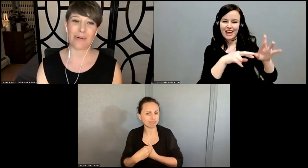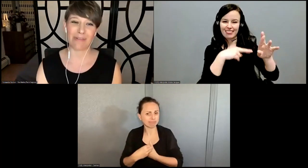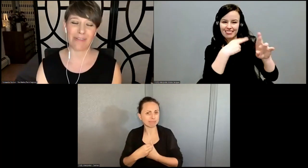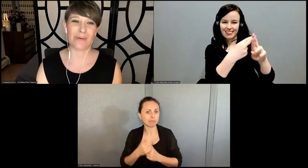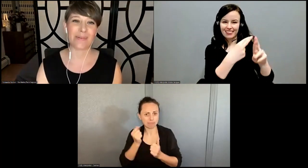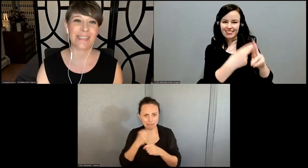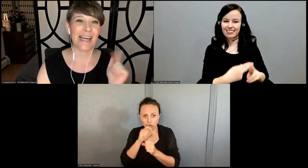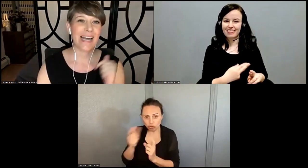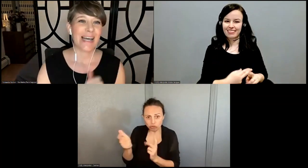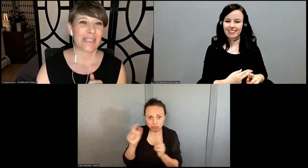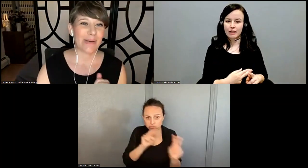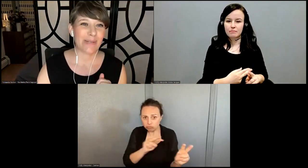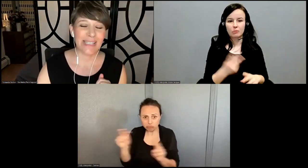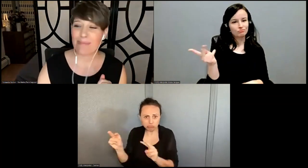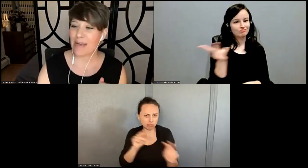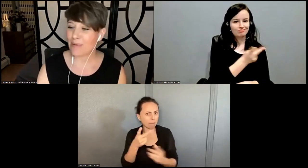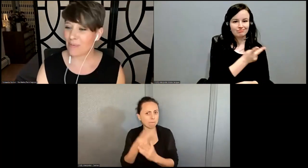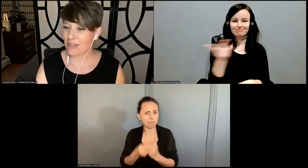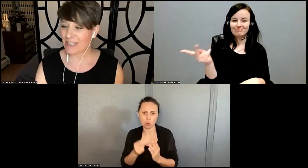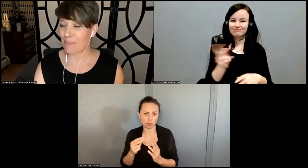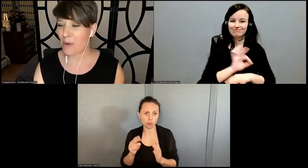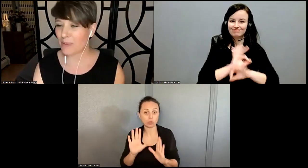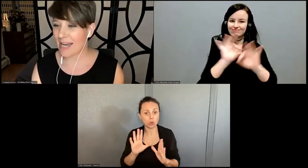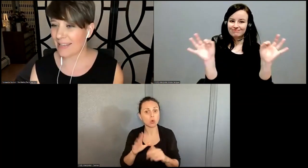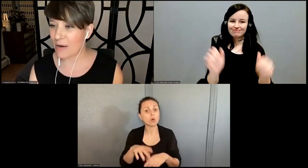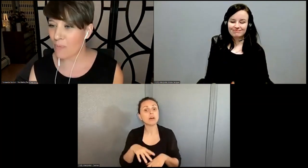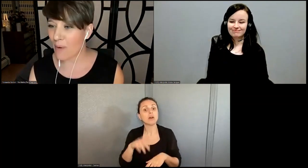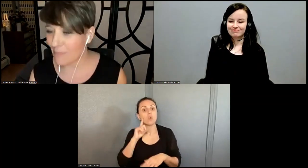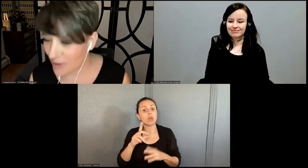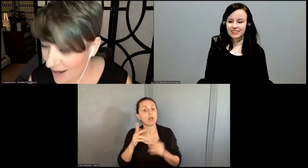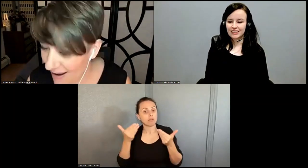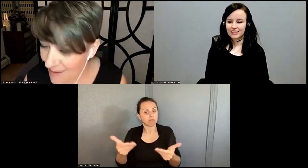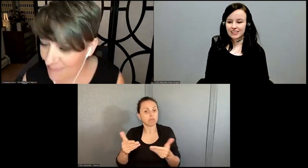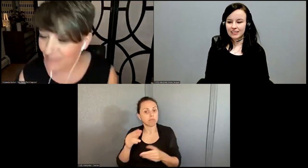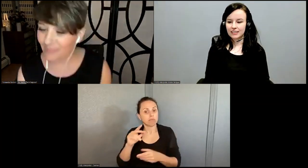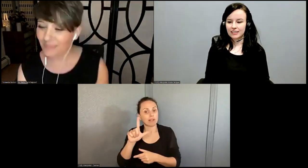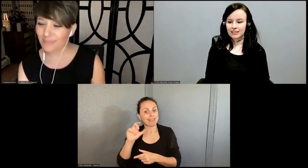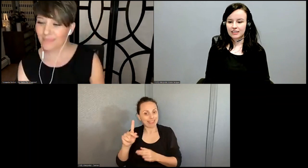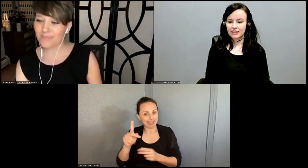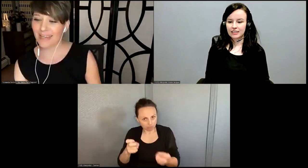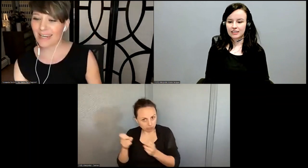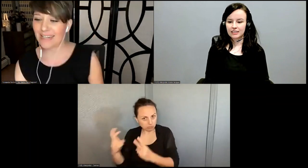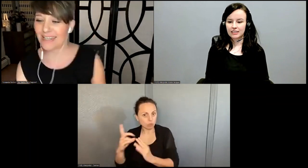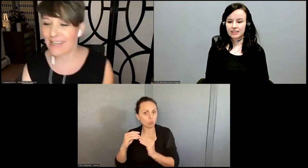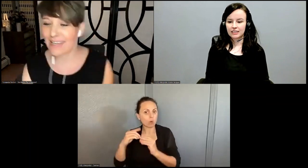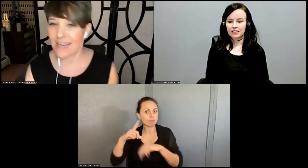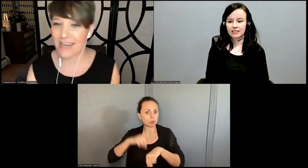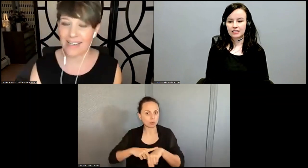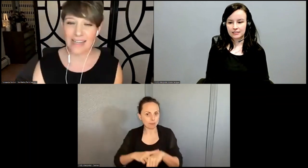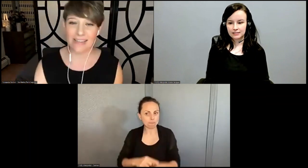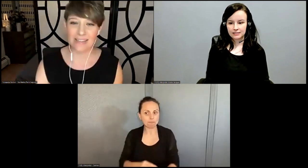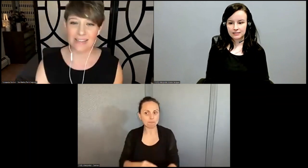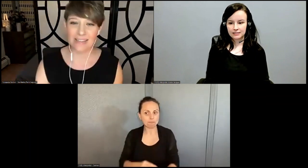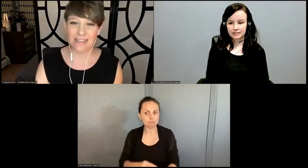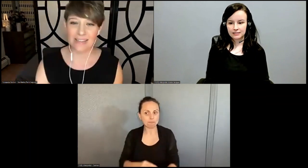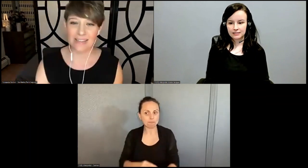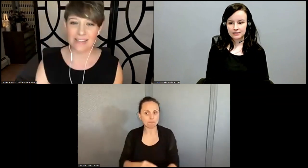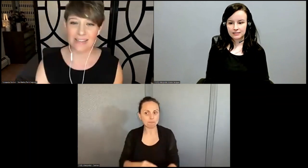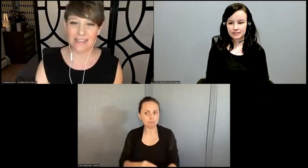aggregate both of those. So I'm just going to, maybe we'll just post that link one more time in